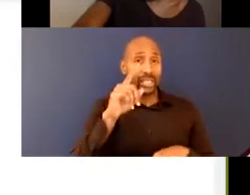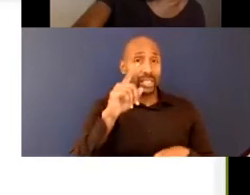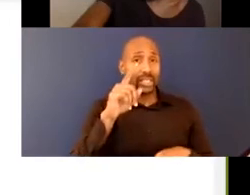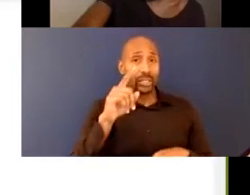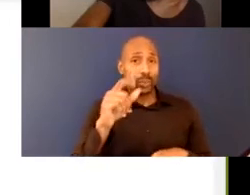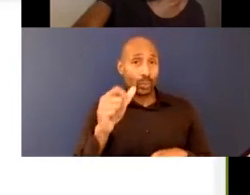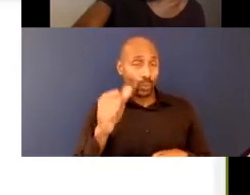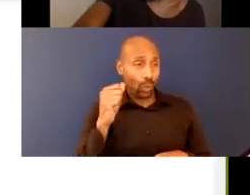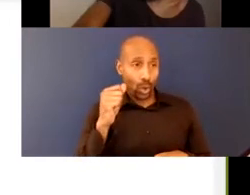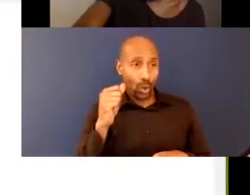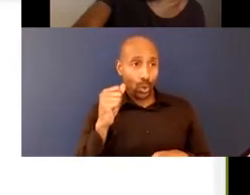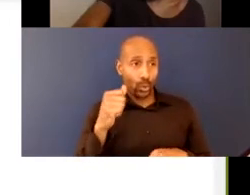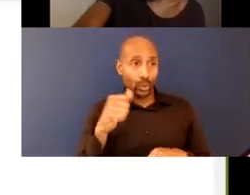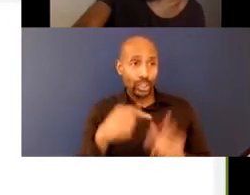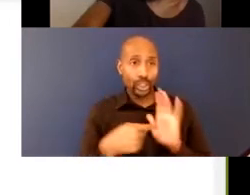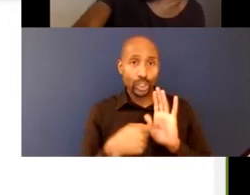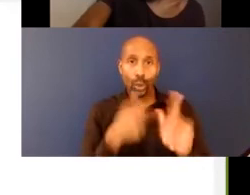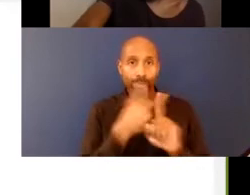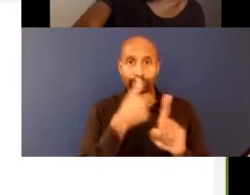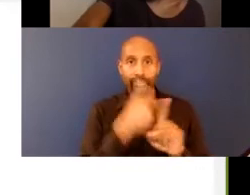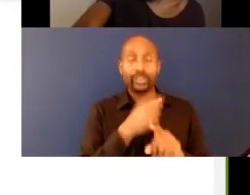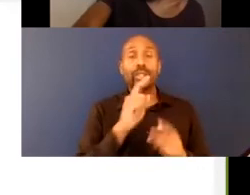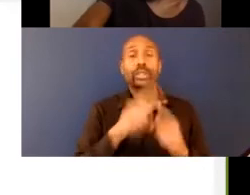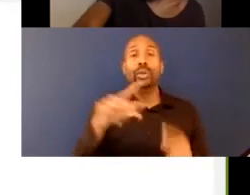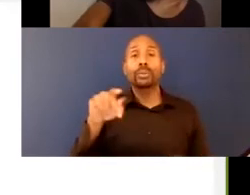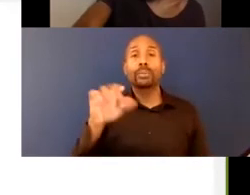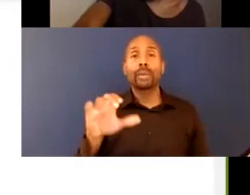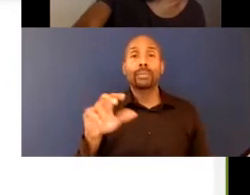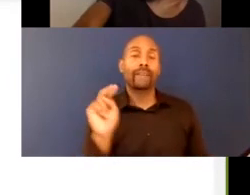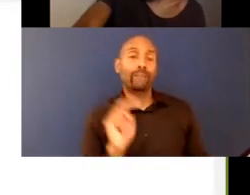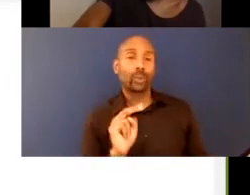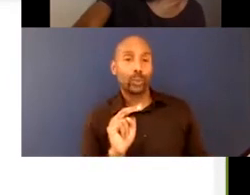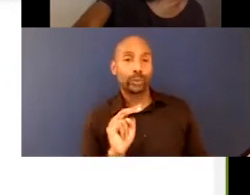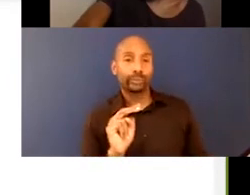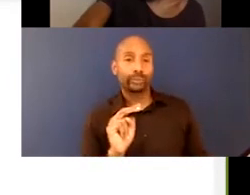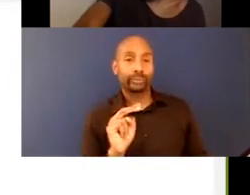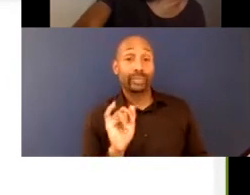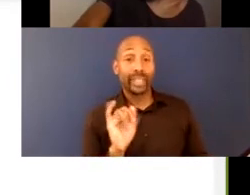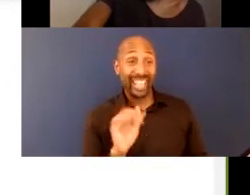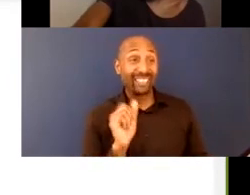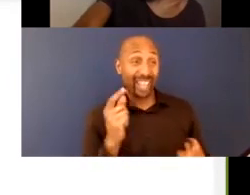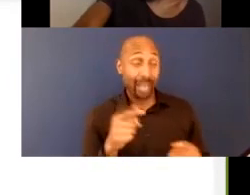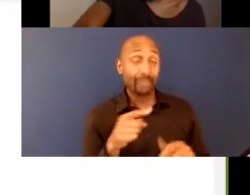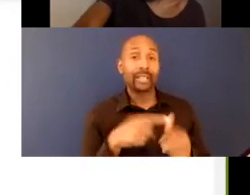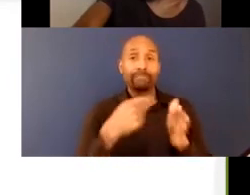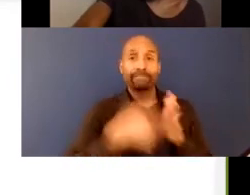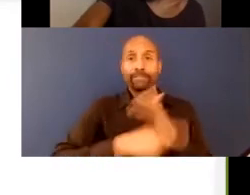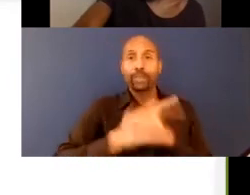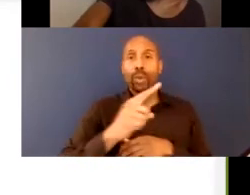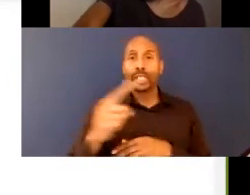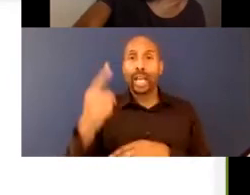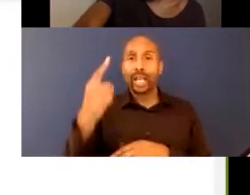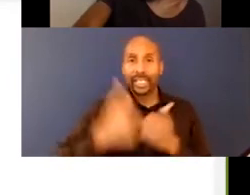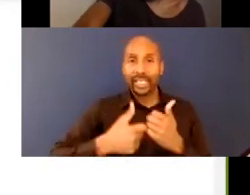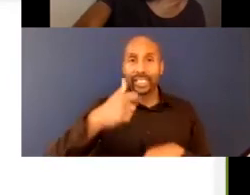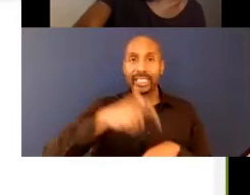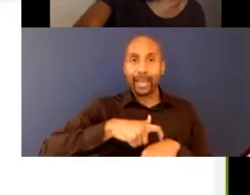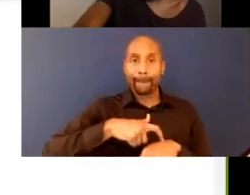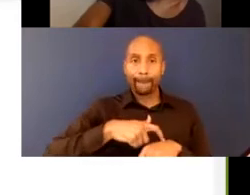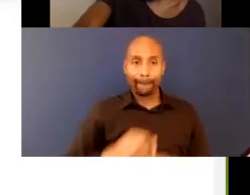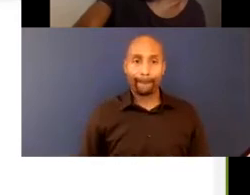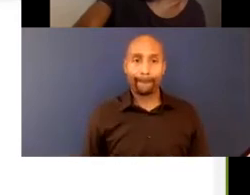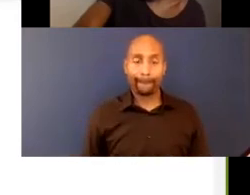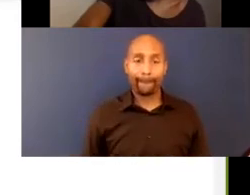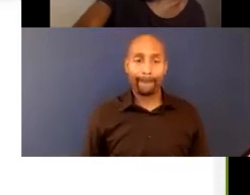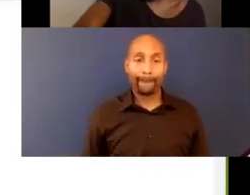thereon expose himself to public view, under the penalty of $1 for each offense. Any